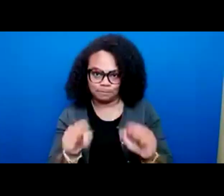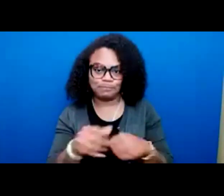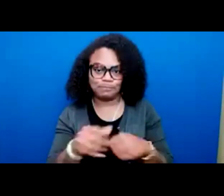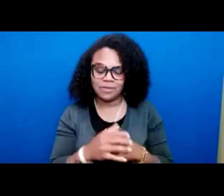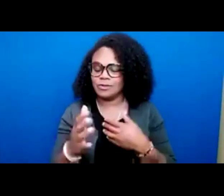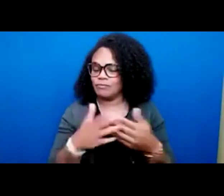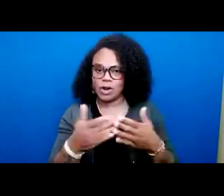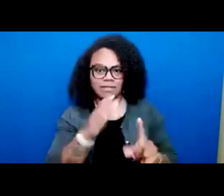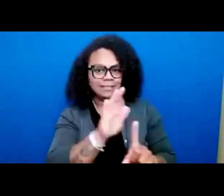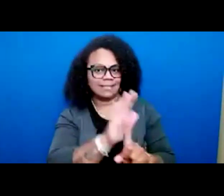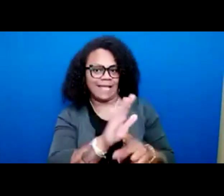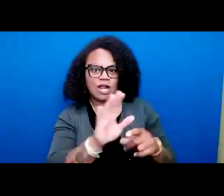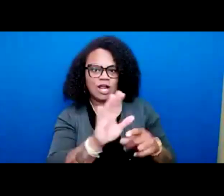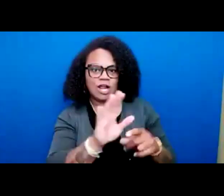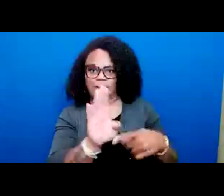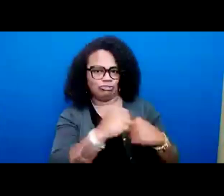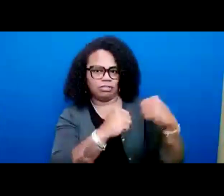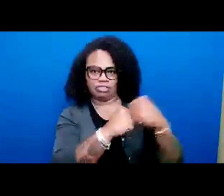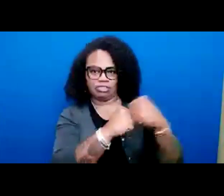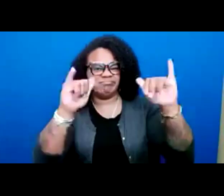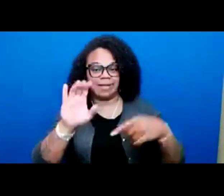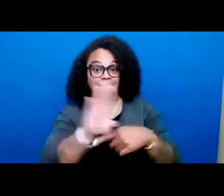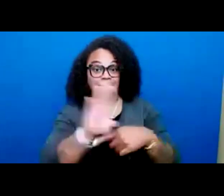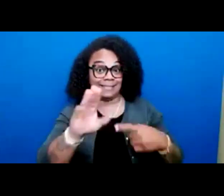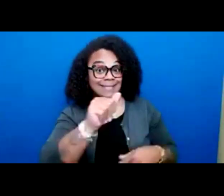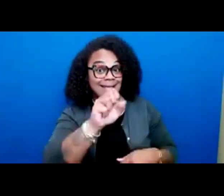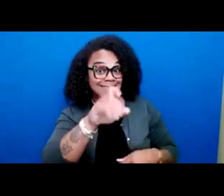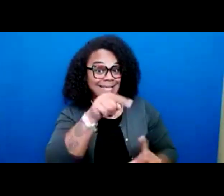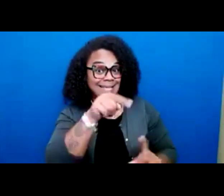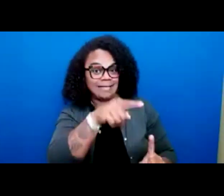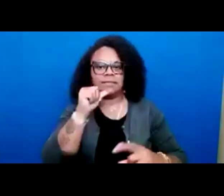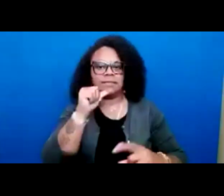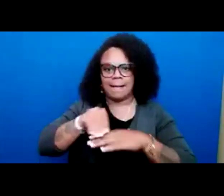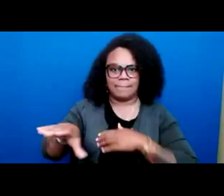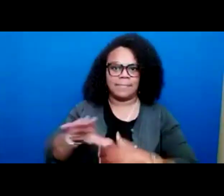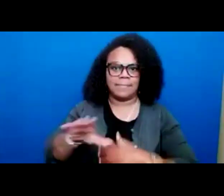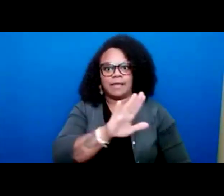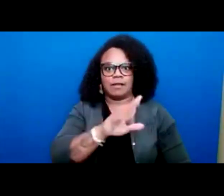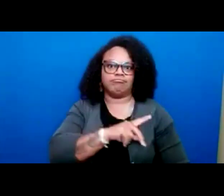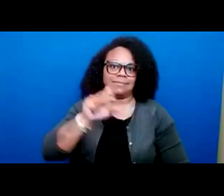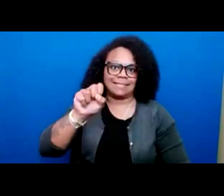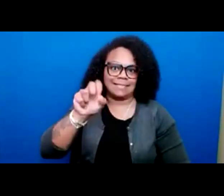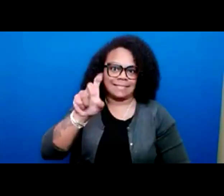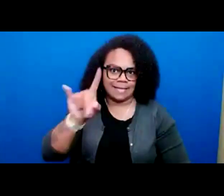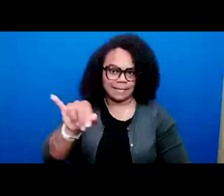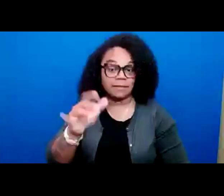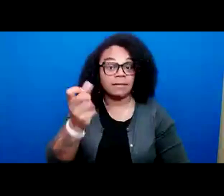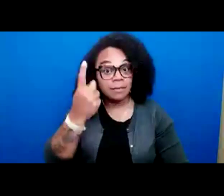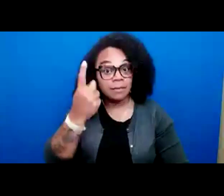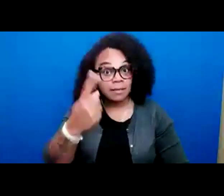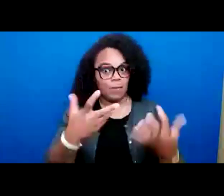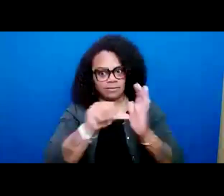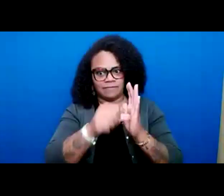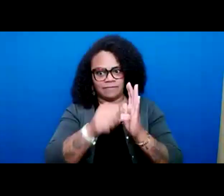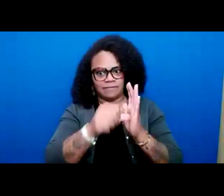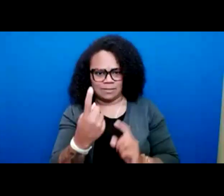person uses, business assets do not affect SSDI. Now, I do want to point out a little statement